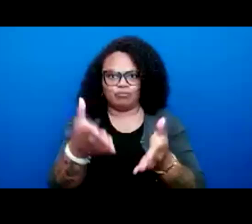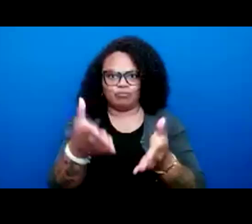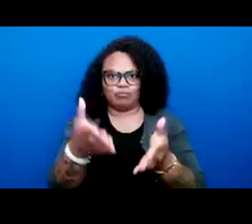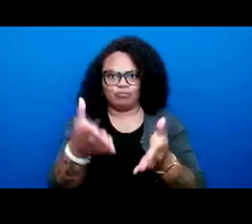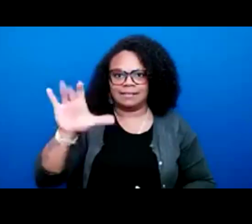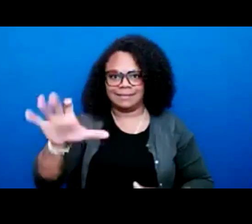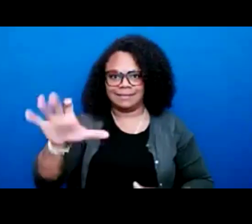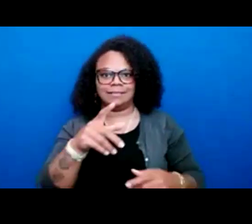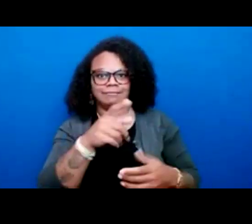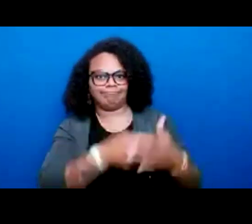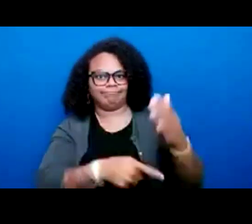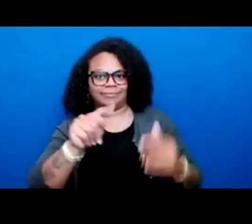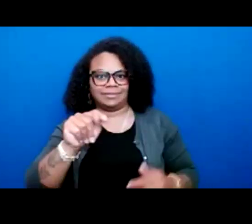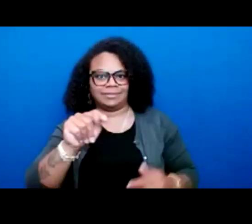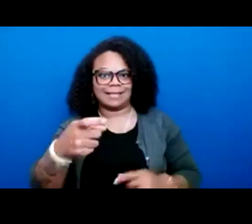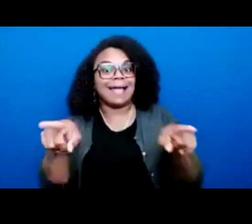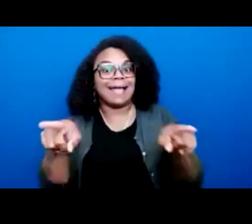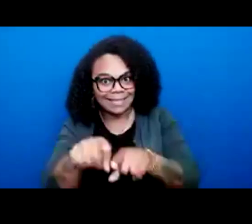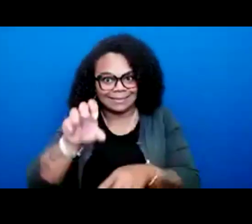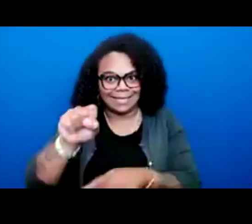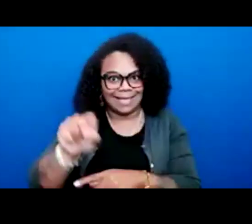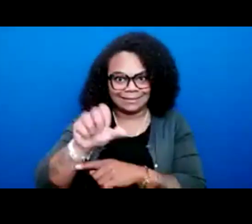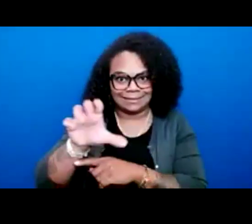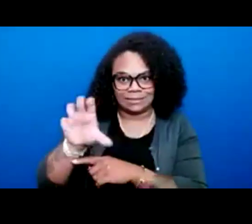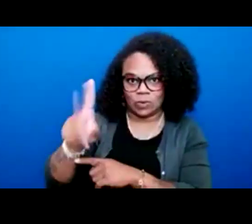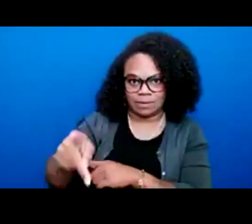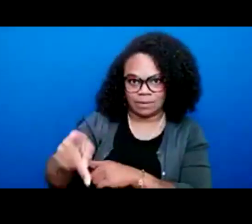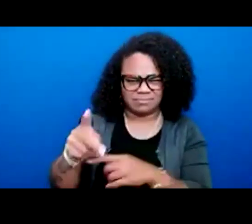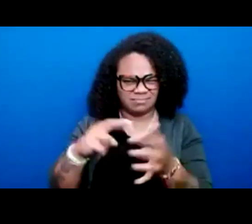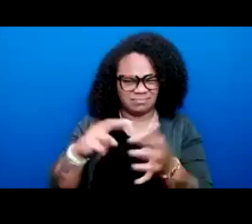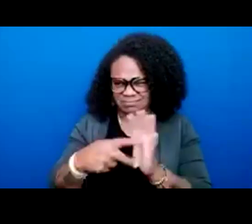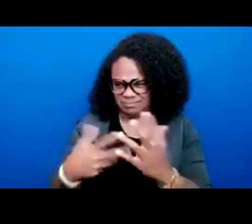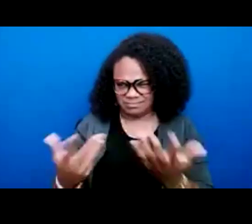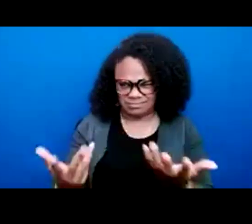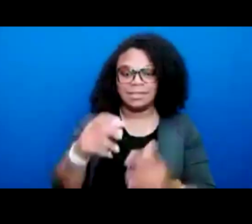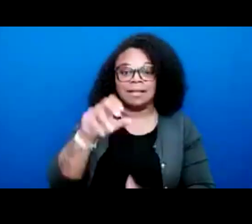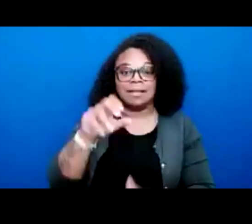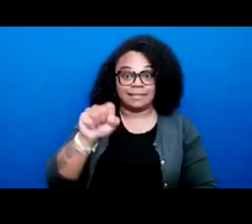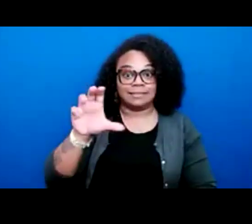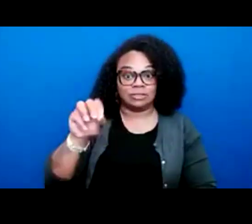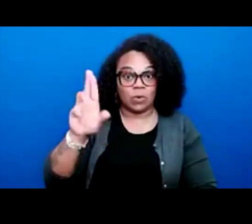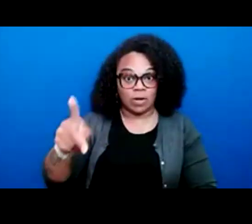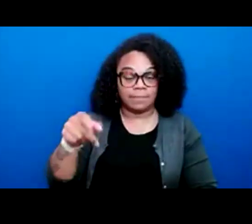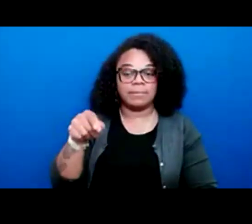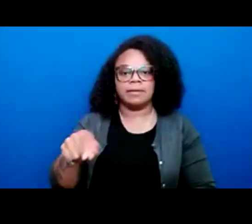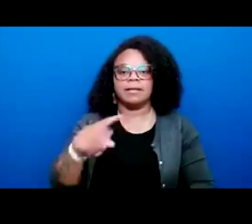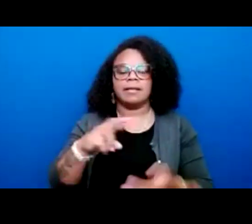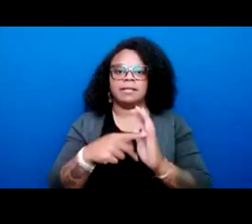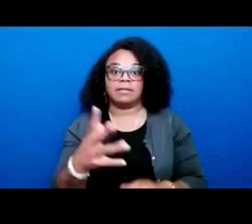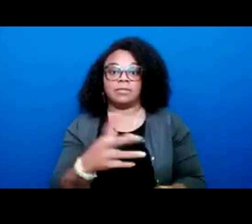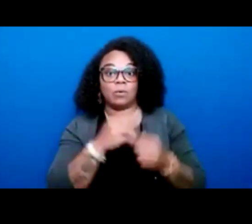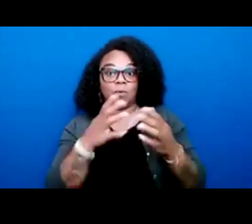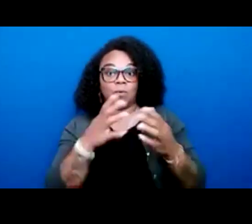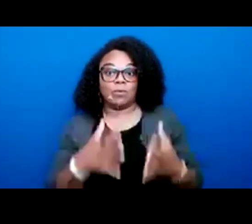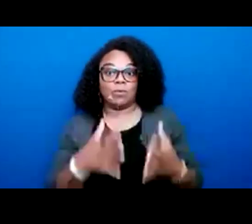an S corporation. Okay, what does that mean? So we have S corporations. S corporations, the owner is typically paid